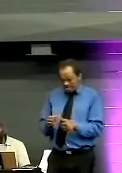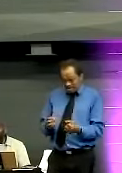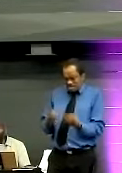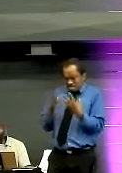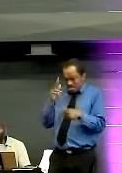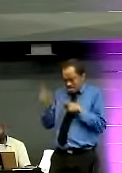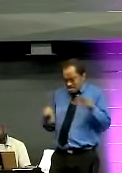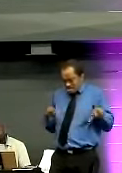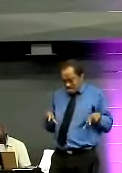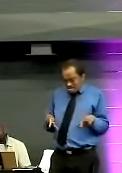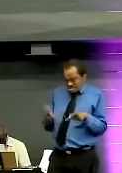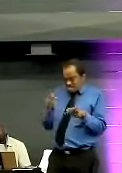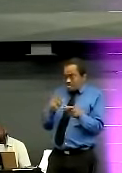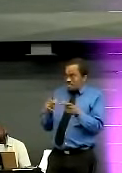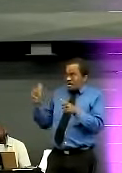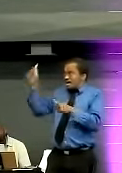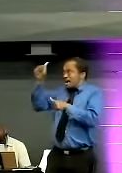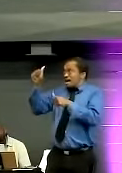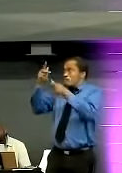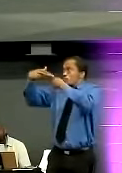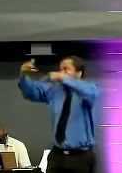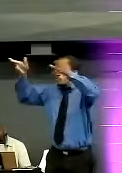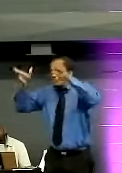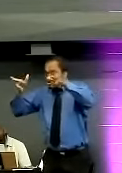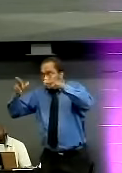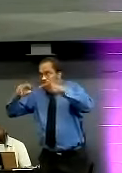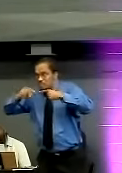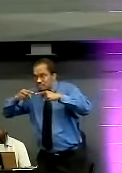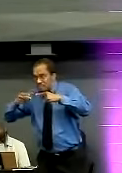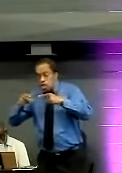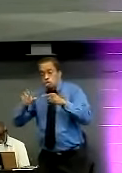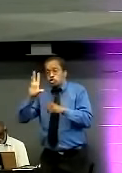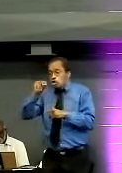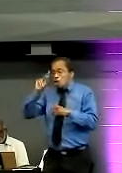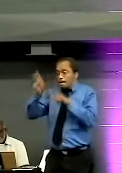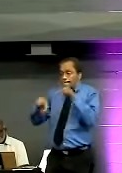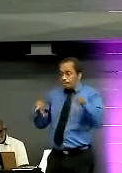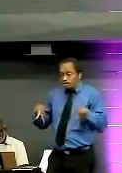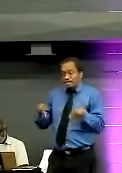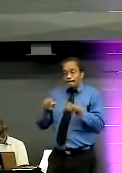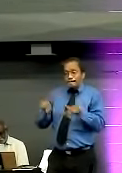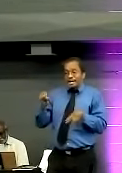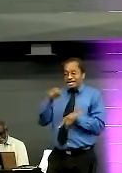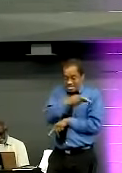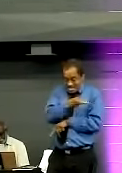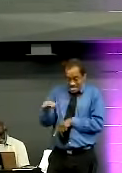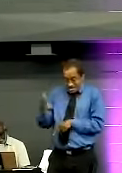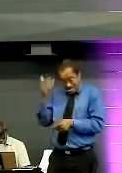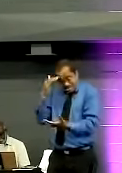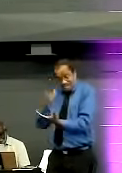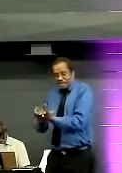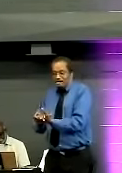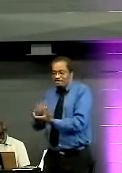were brutalized and bothered because nobody but them believed. And so they're in the